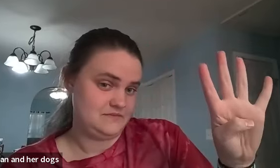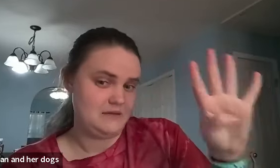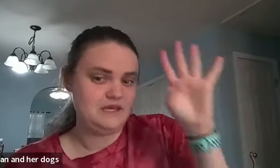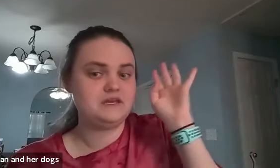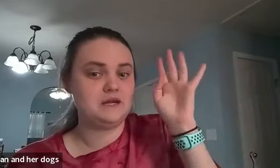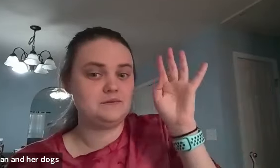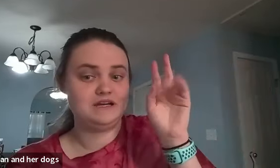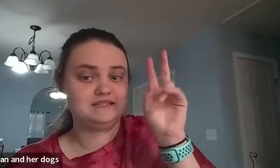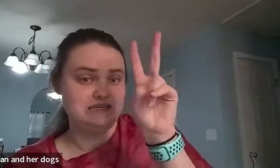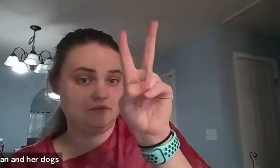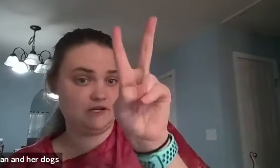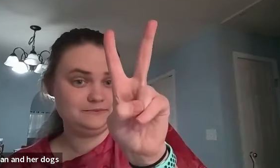I'm keeping it up so you guys can see it better.